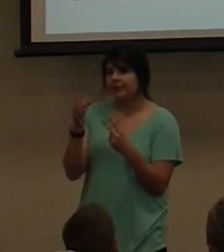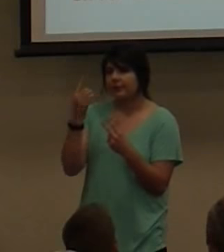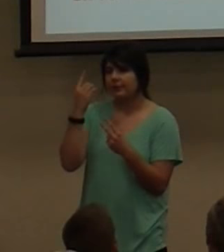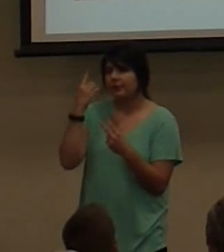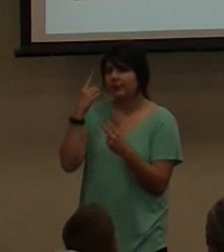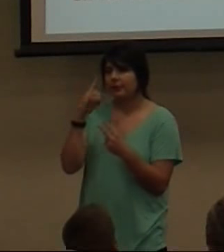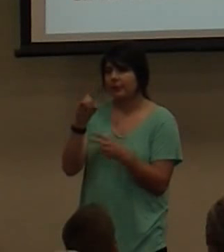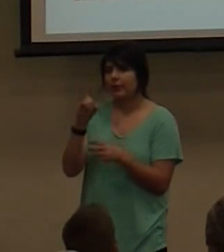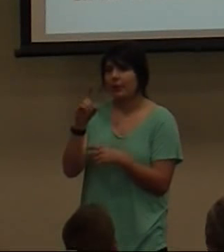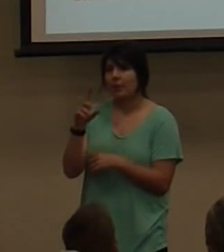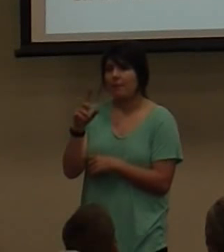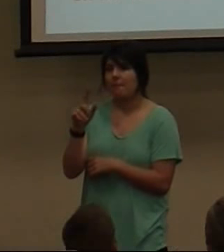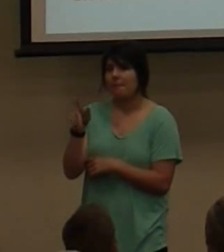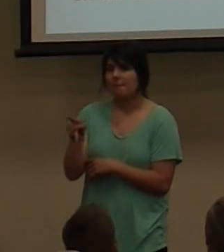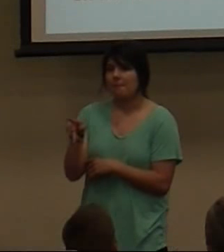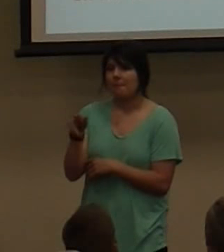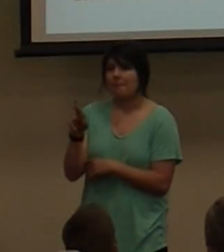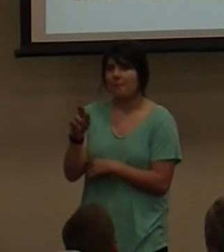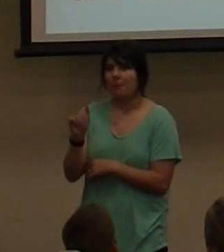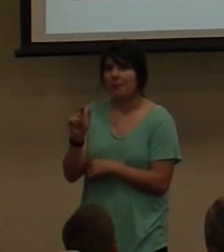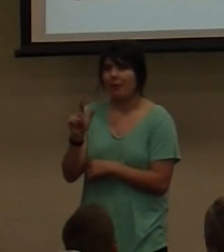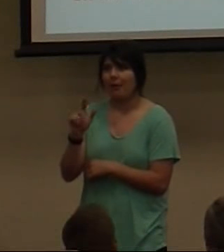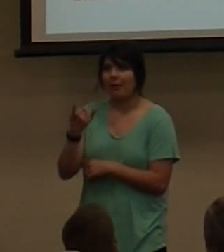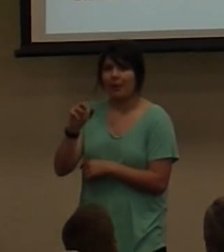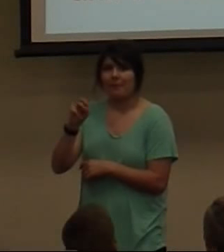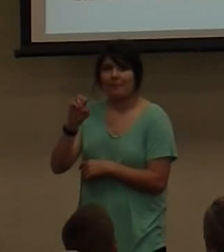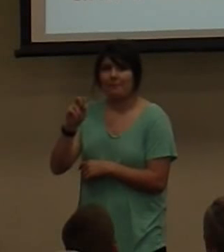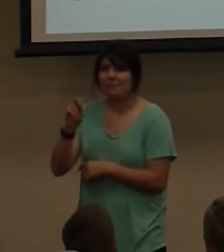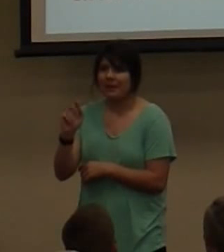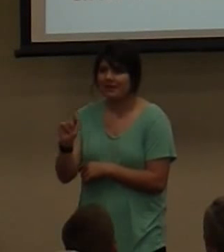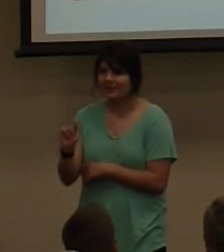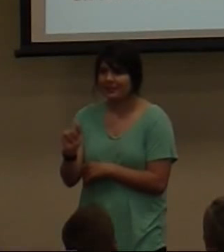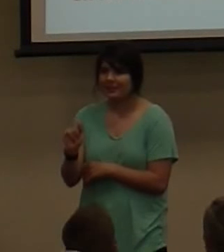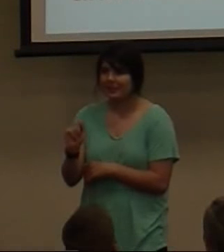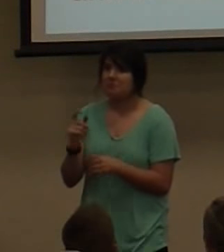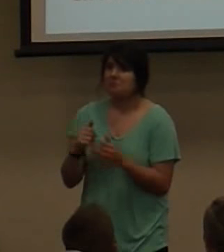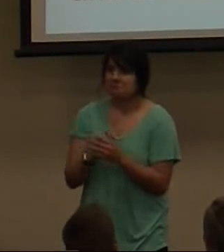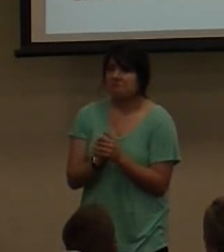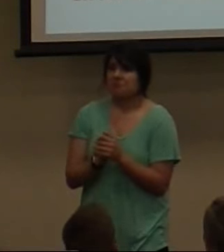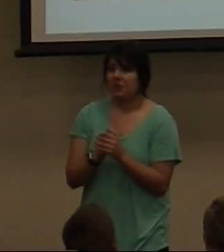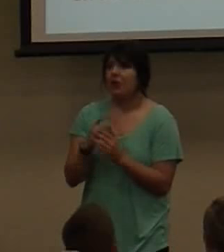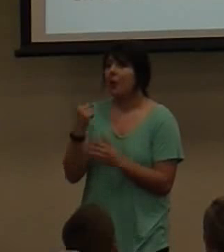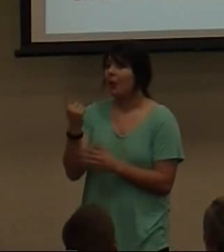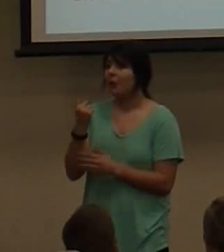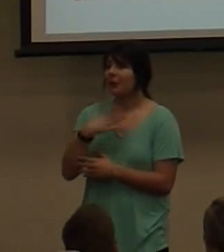parliament. She was the only white lady in the parliament.